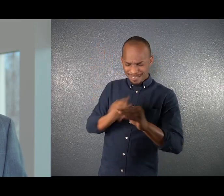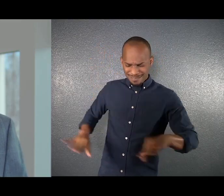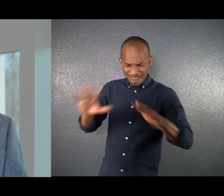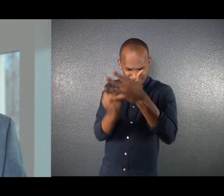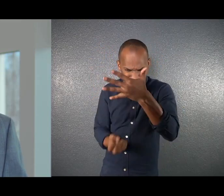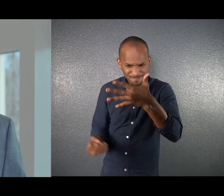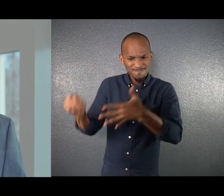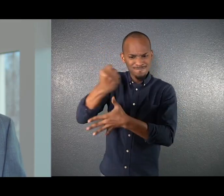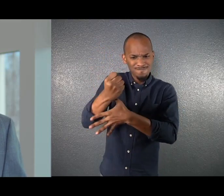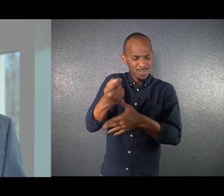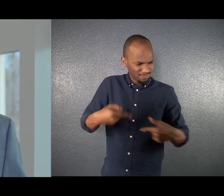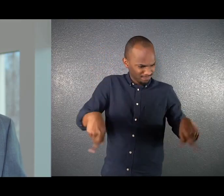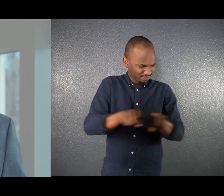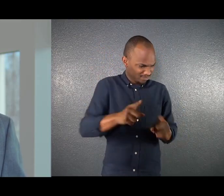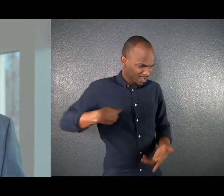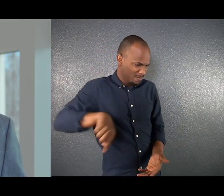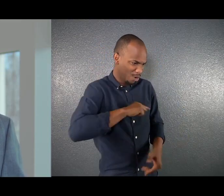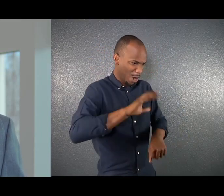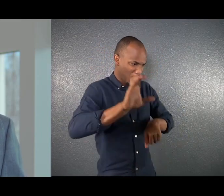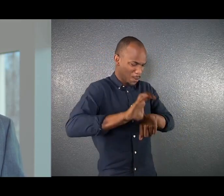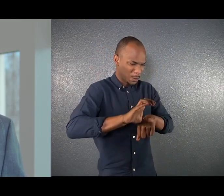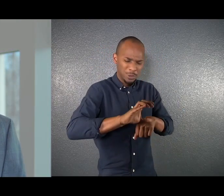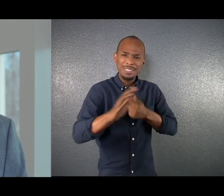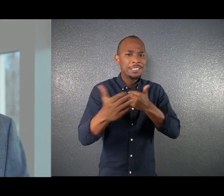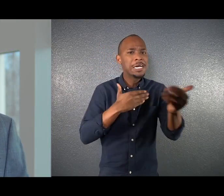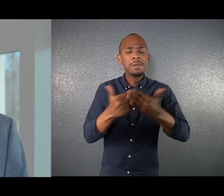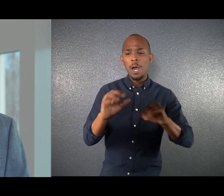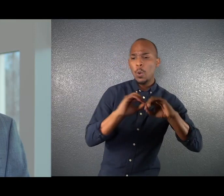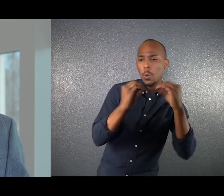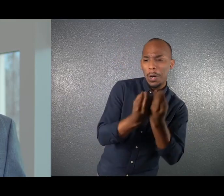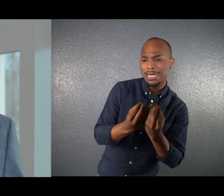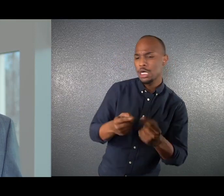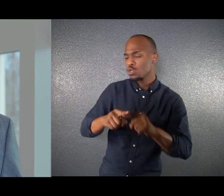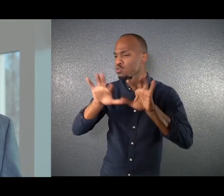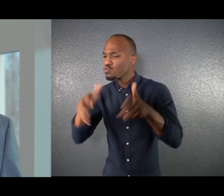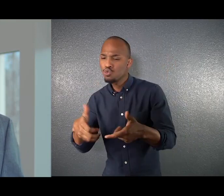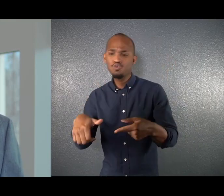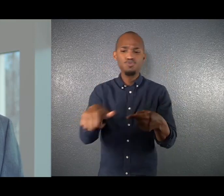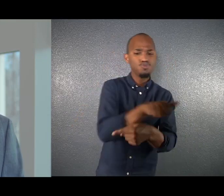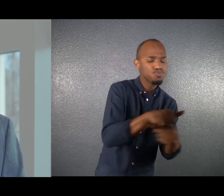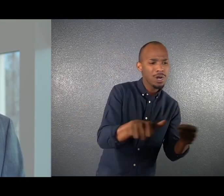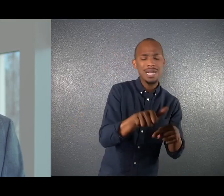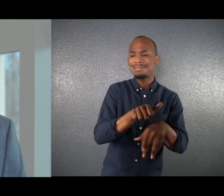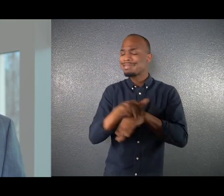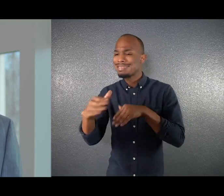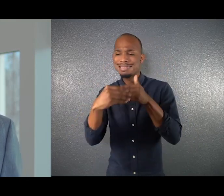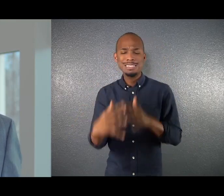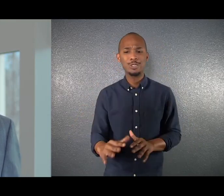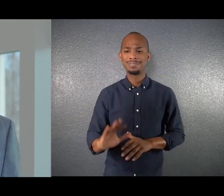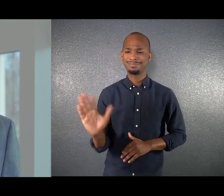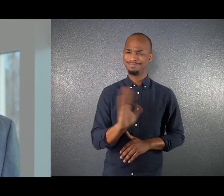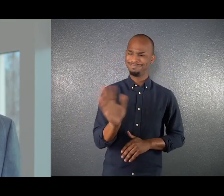making kingdom priority beyond our organizations and our churches. Training and